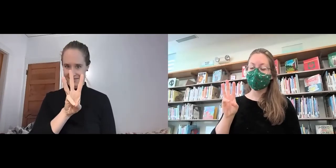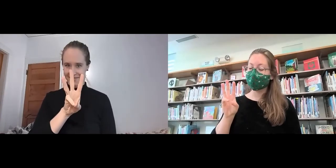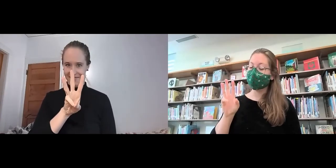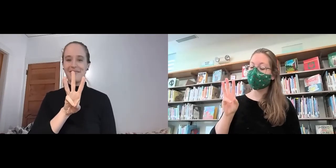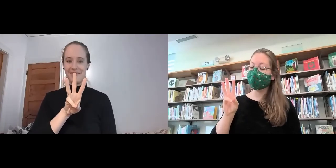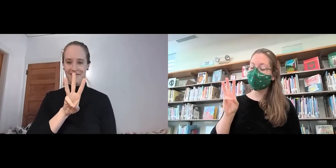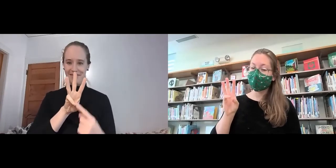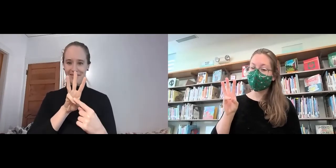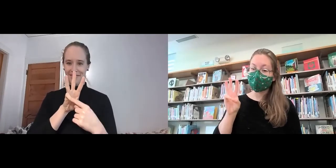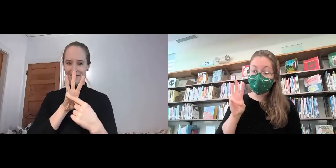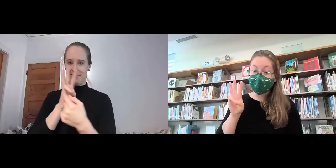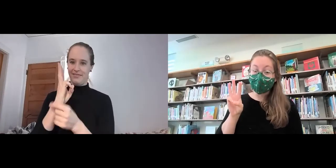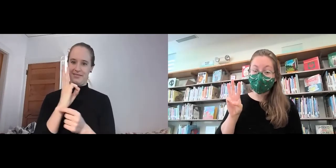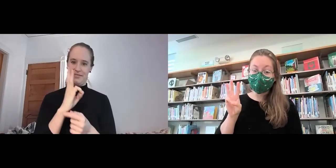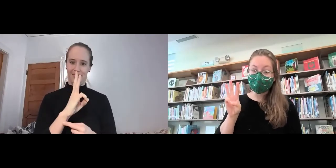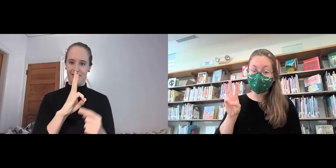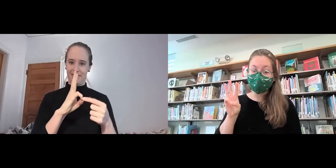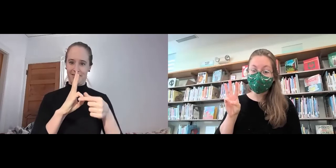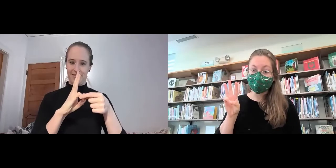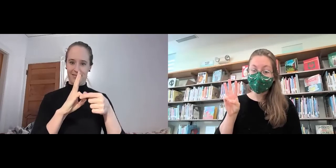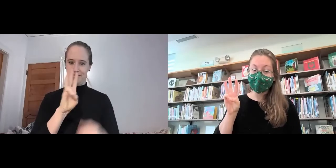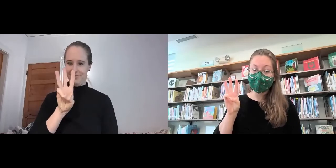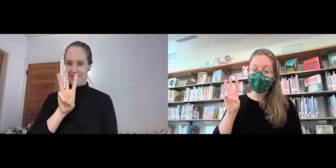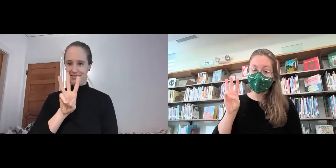6, you hold your pinky and your thumb together.